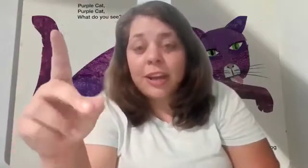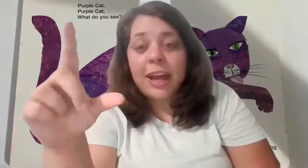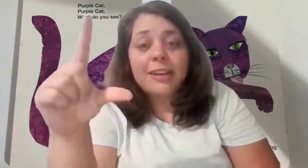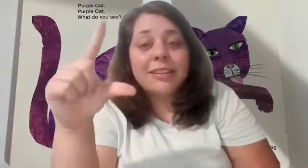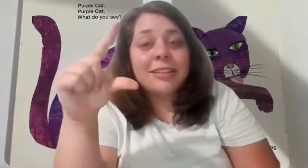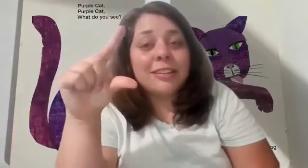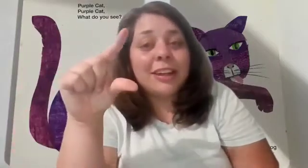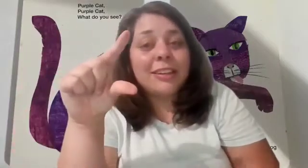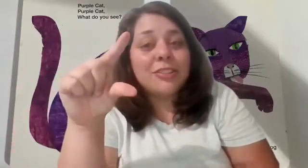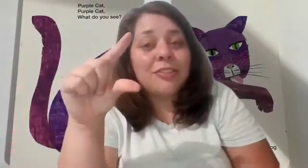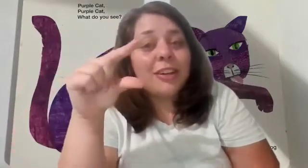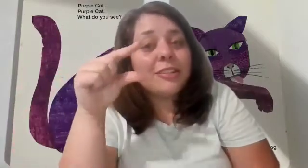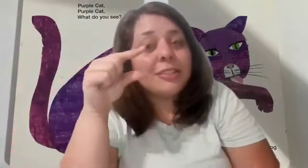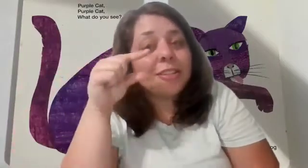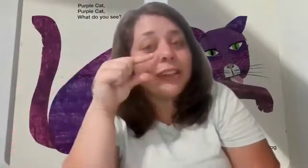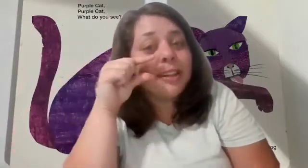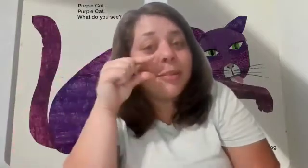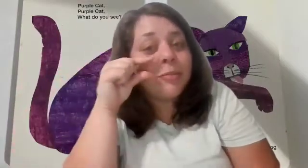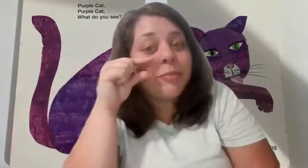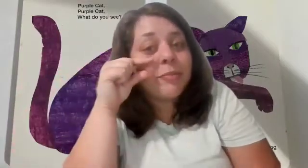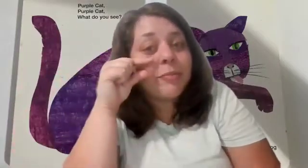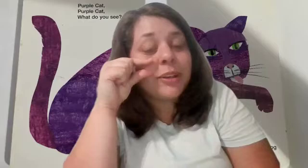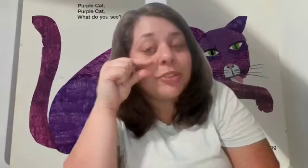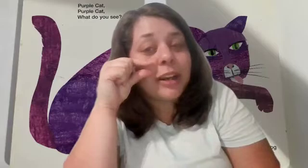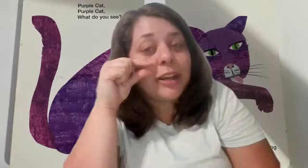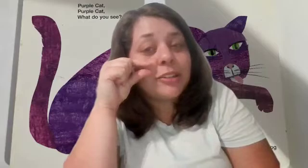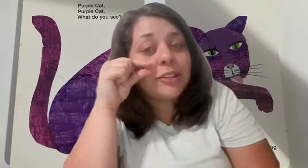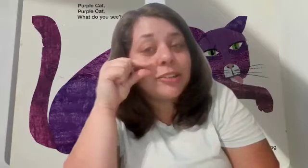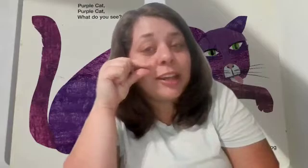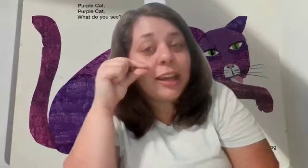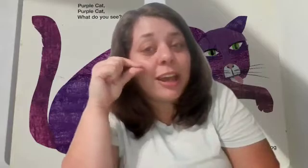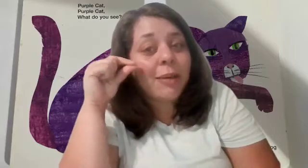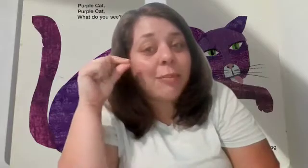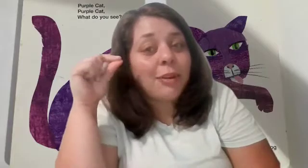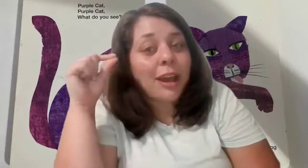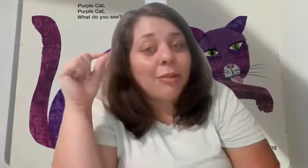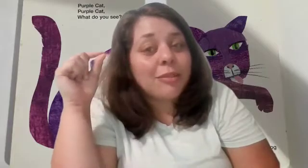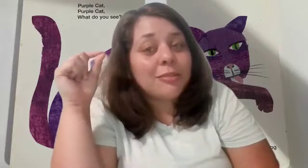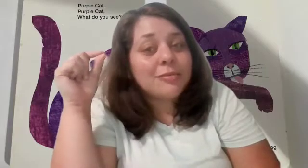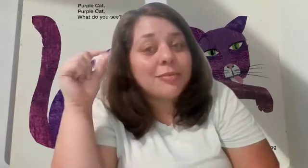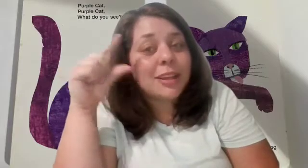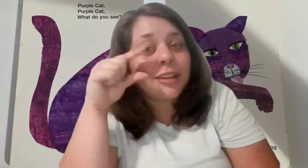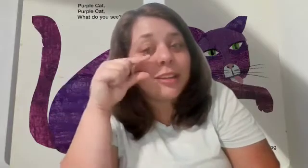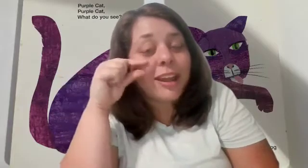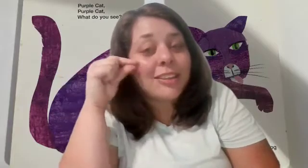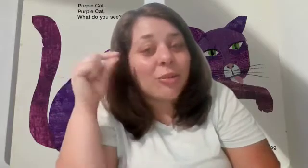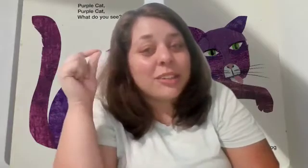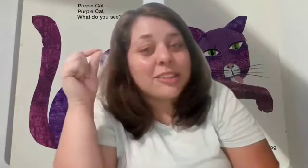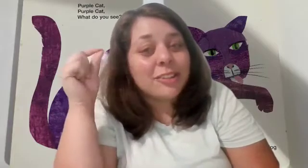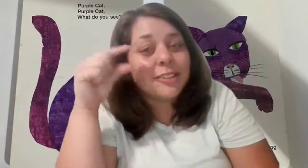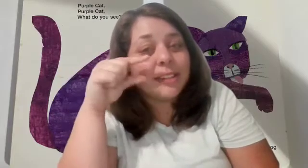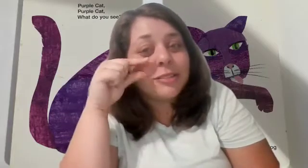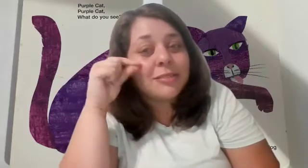And for cat, take these two fingers, pinch right next to your cheek, and pull out. And like